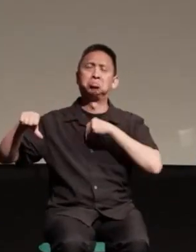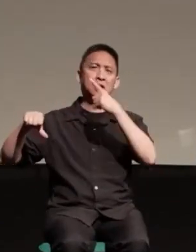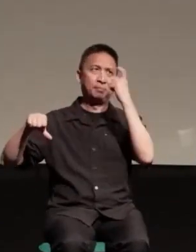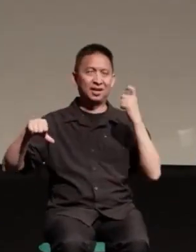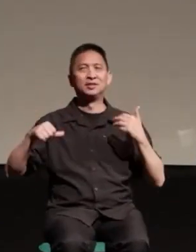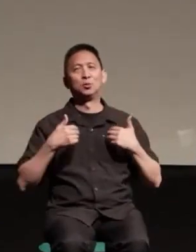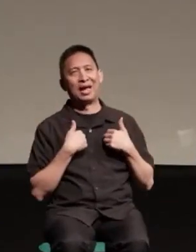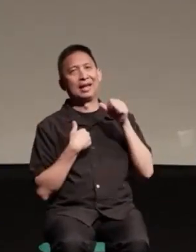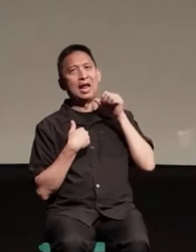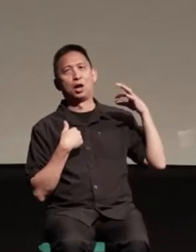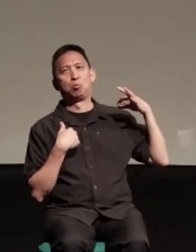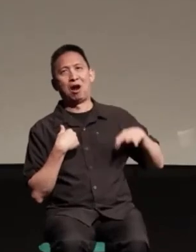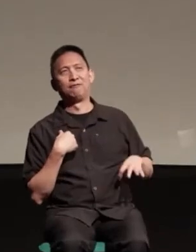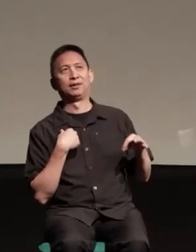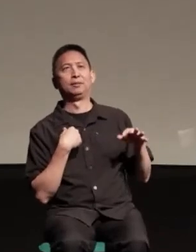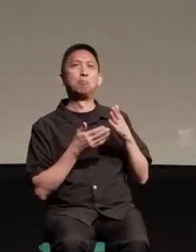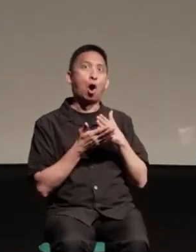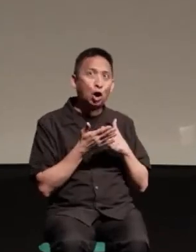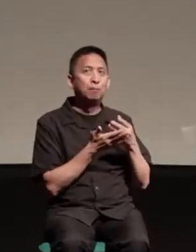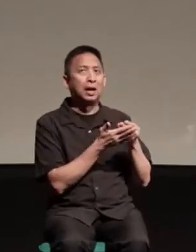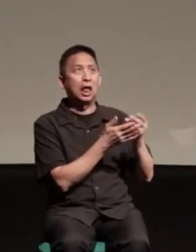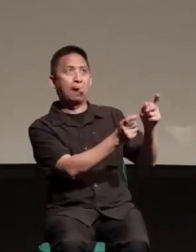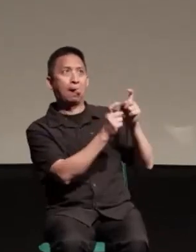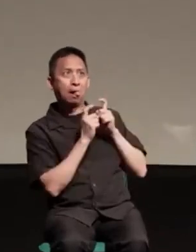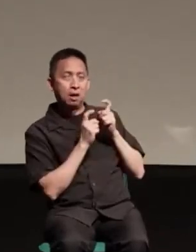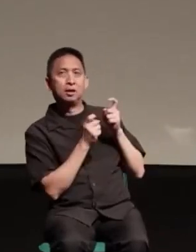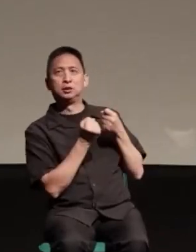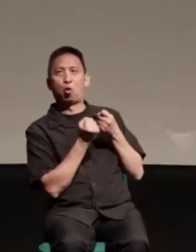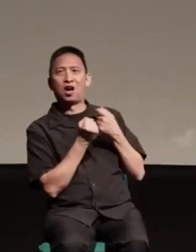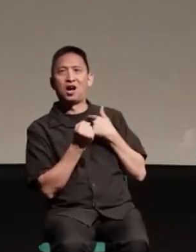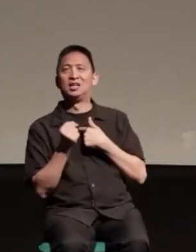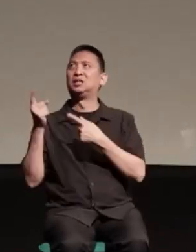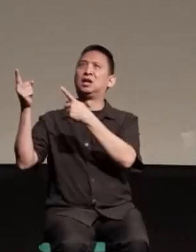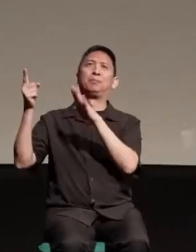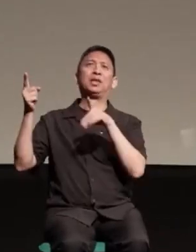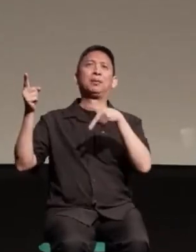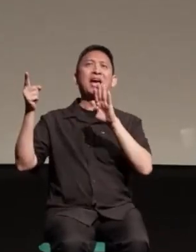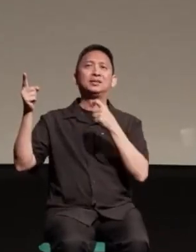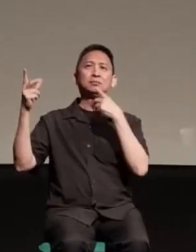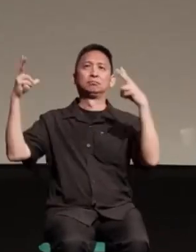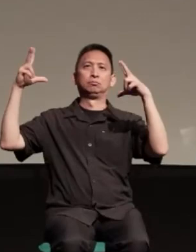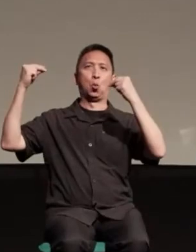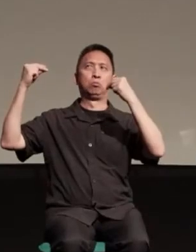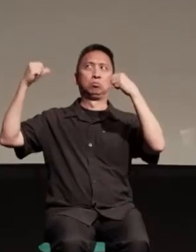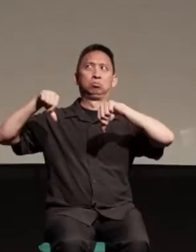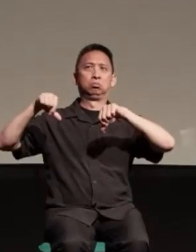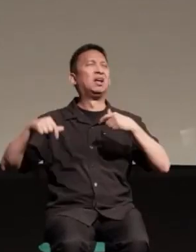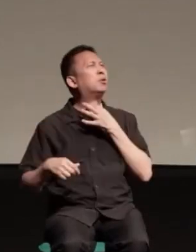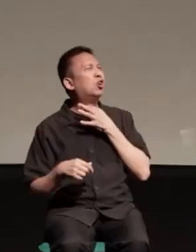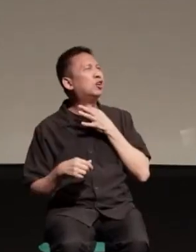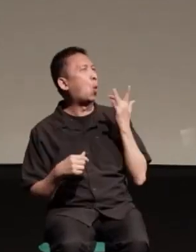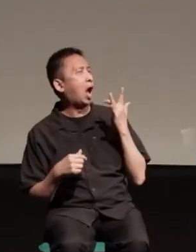by a nonprofit, like in part by nonprofits. So I just wanted to learn more about that